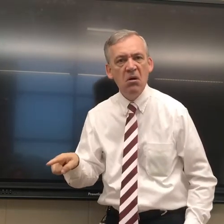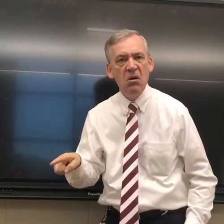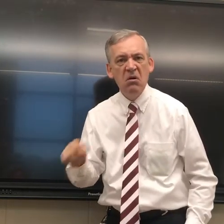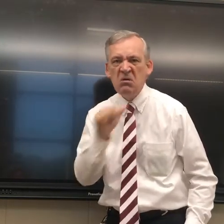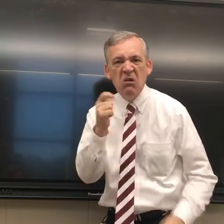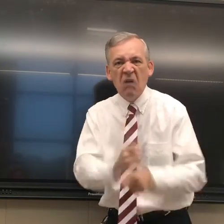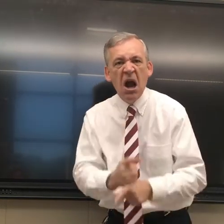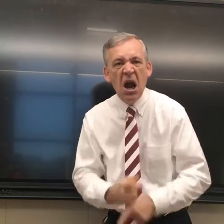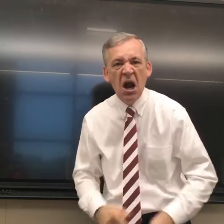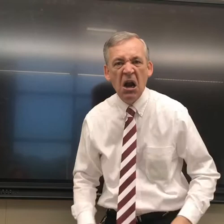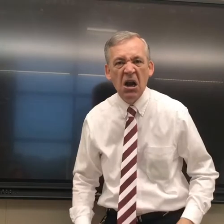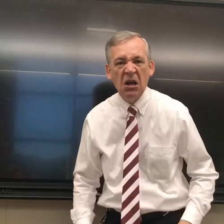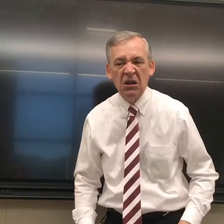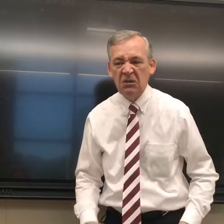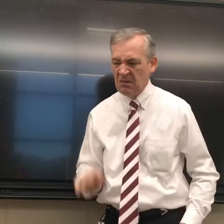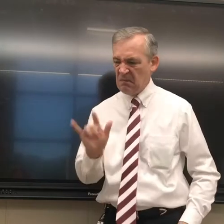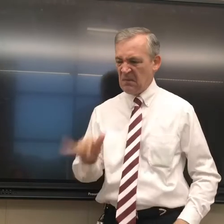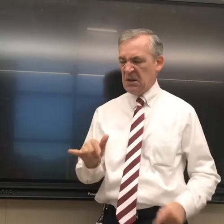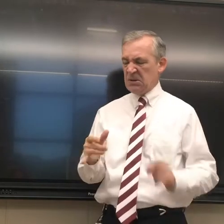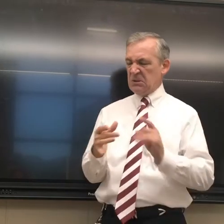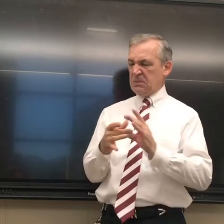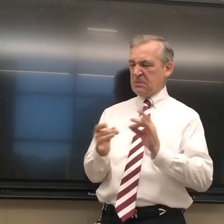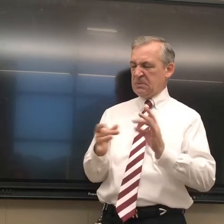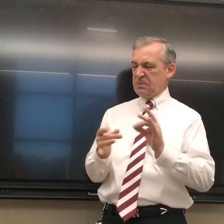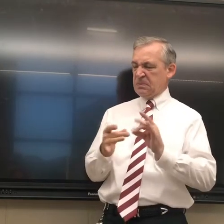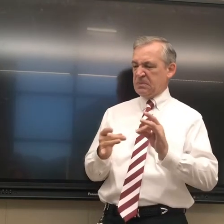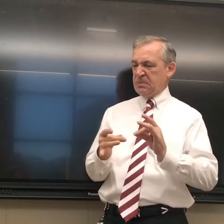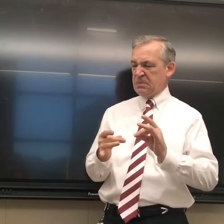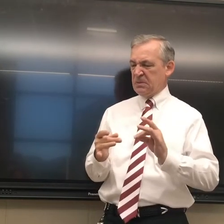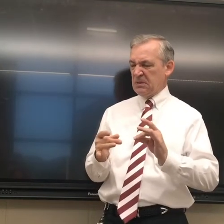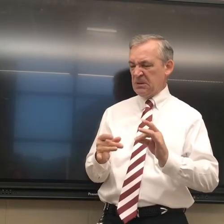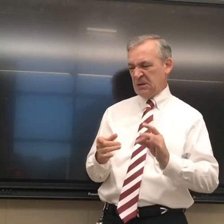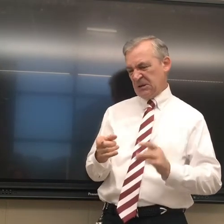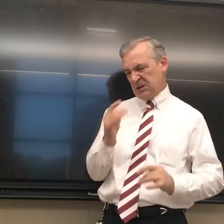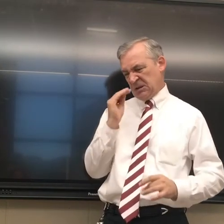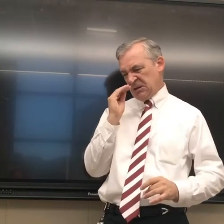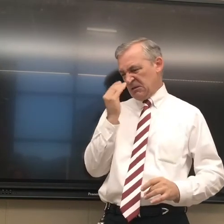They said too much that we could not understand. They did not make sense.